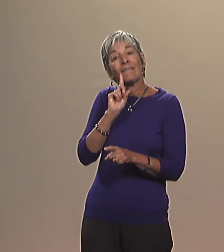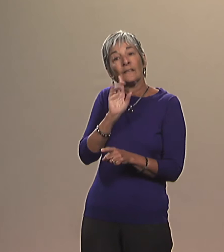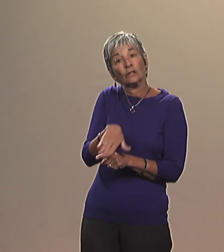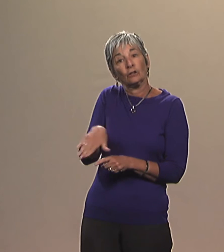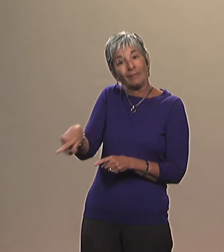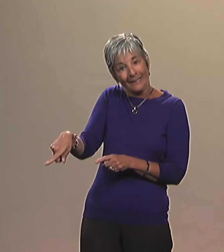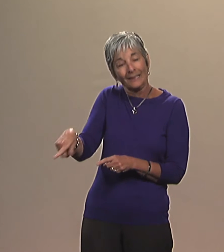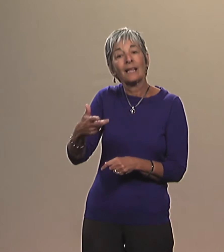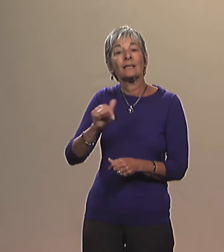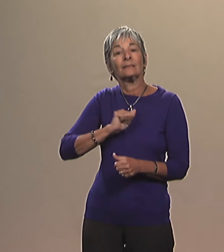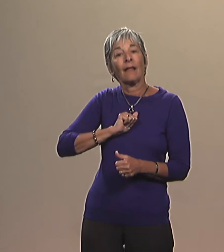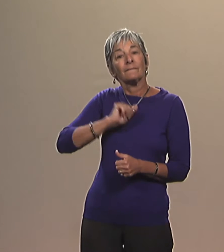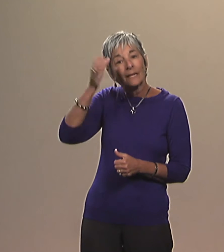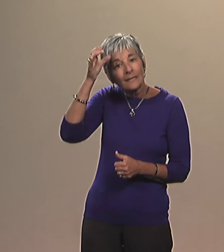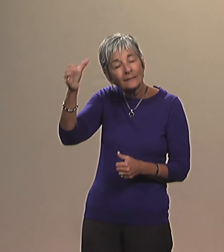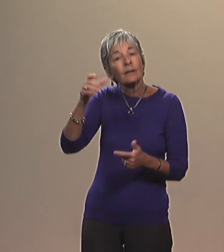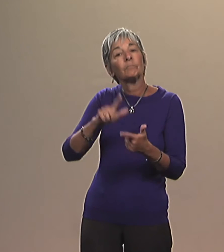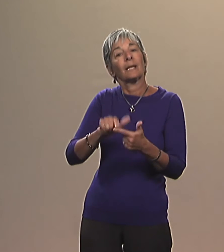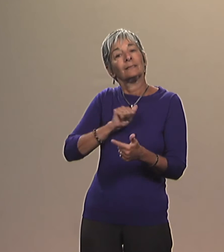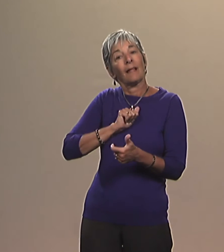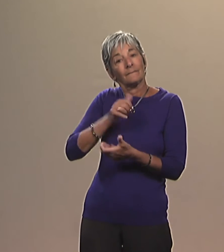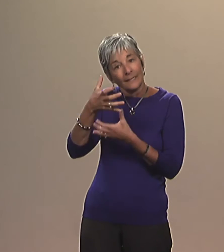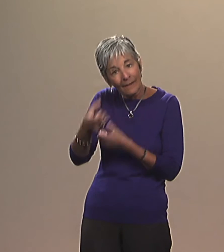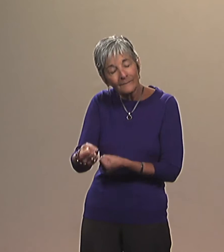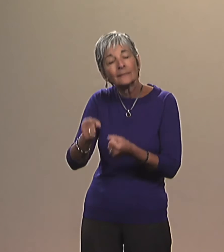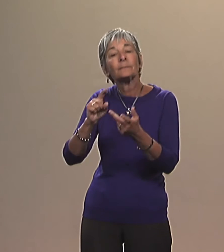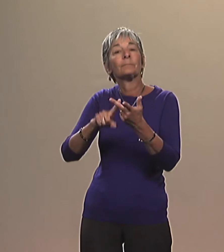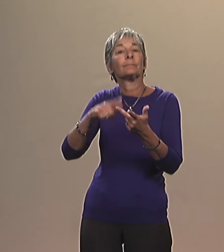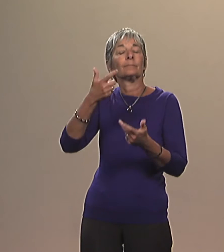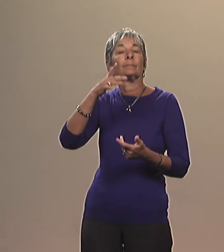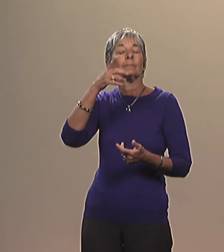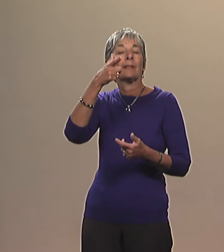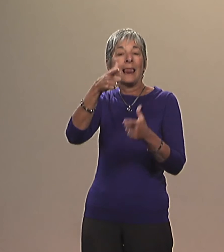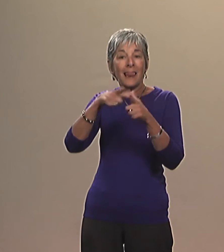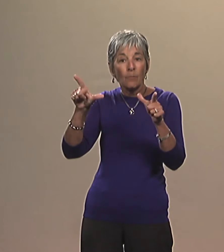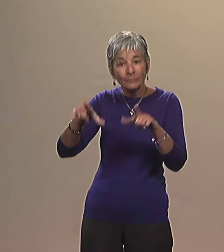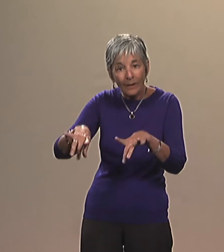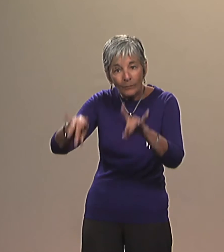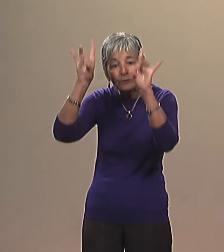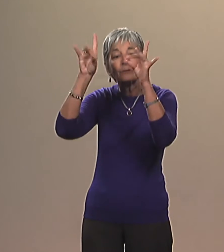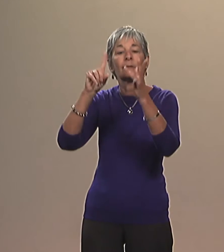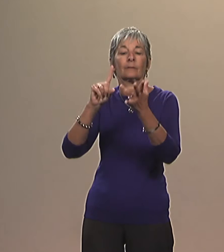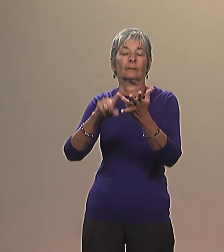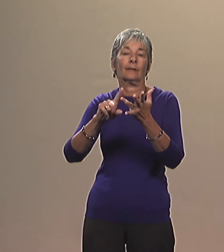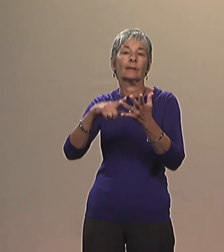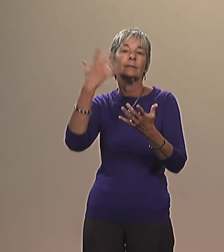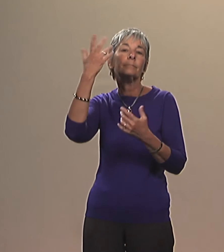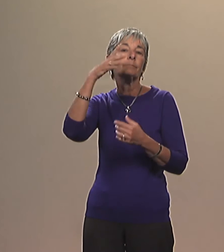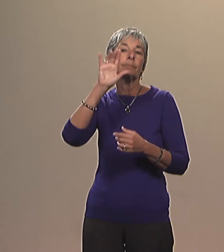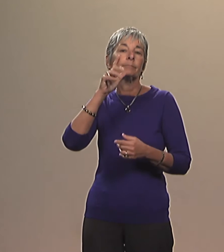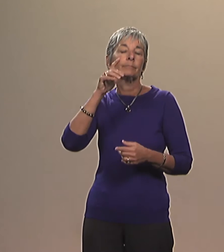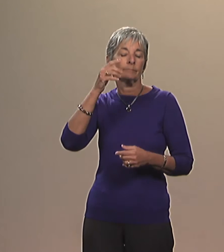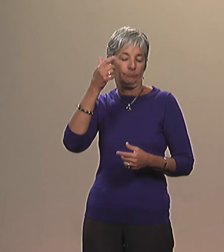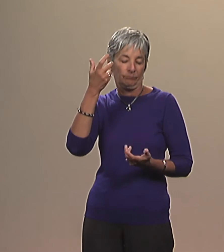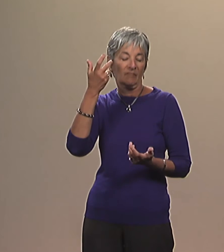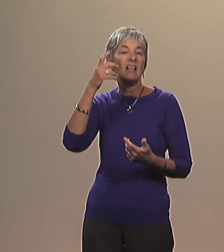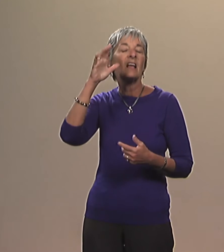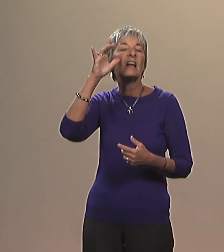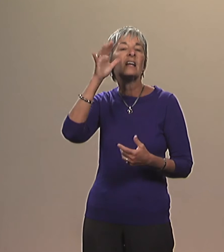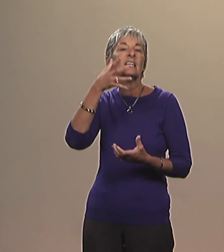Their deaf children demonstrated higher self-concept and self-confidence, had better language acquisition, and were